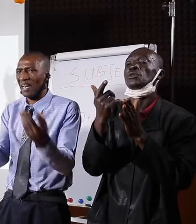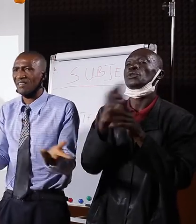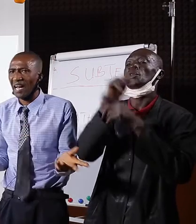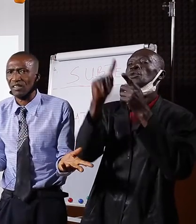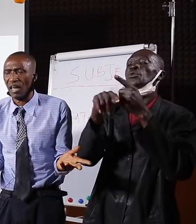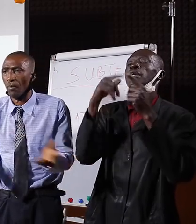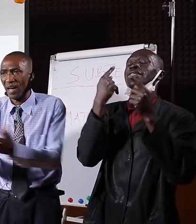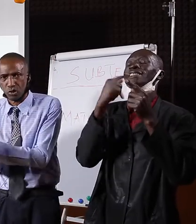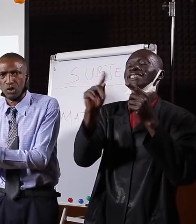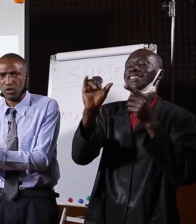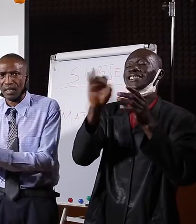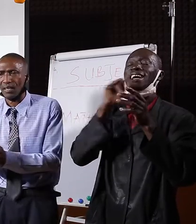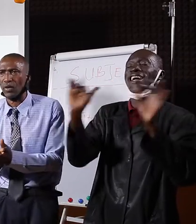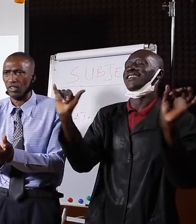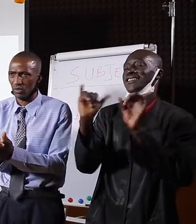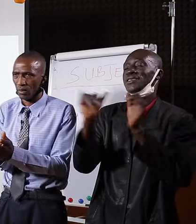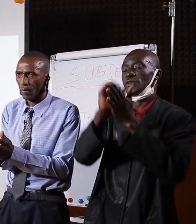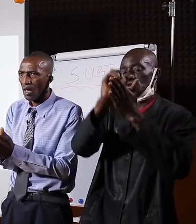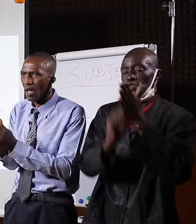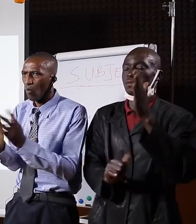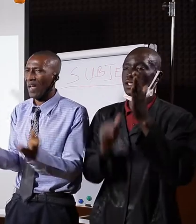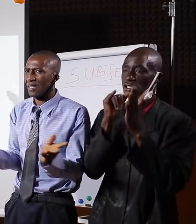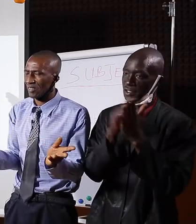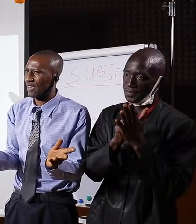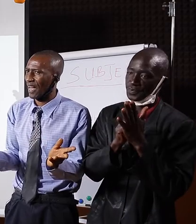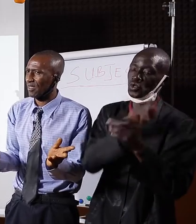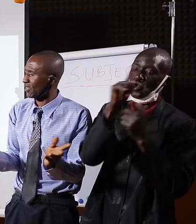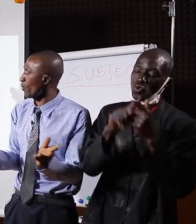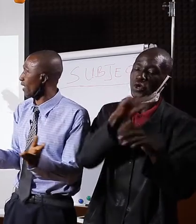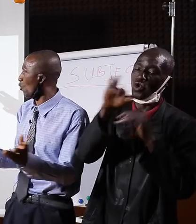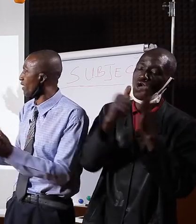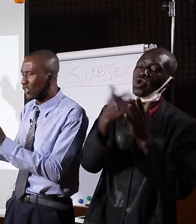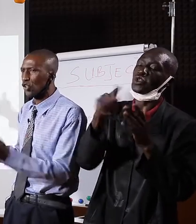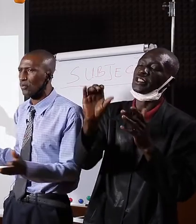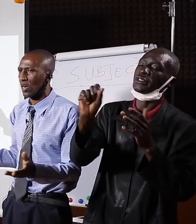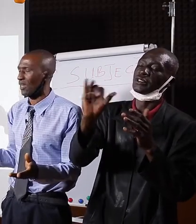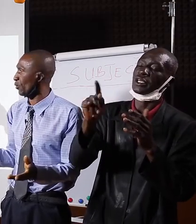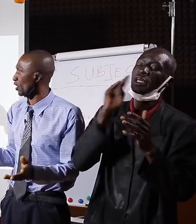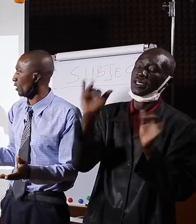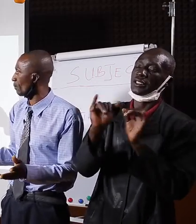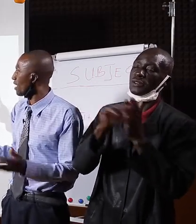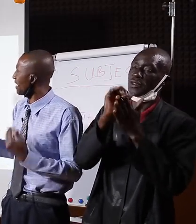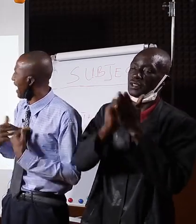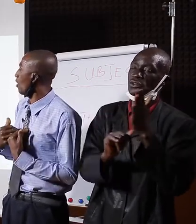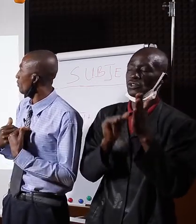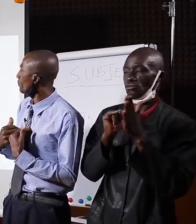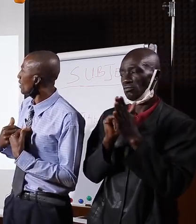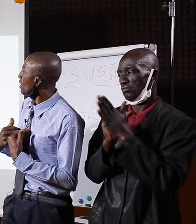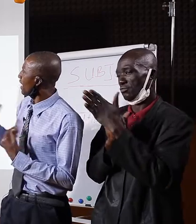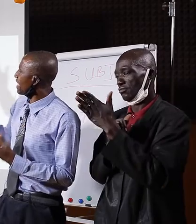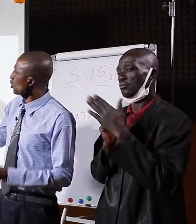When the signs are the same, we are to subtract the equations. When the signs are the same, we are to what? Subtract the equation.